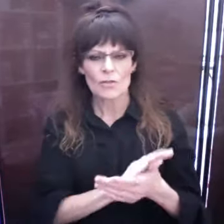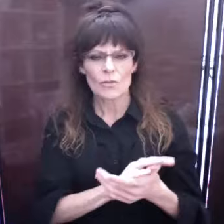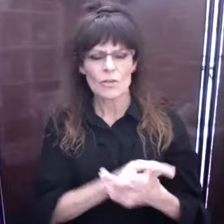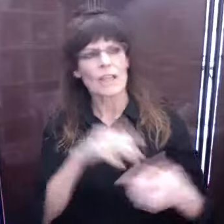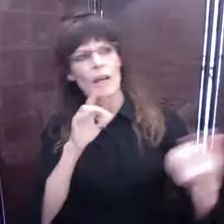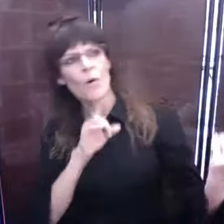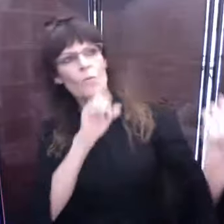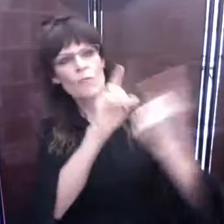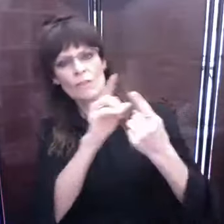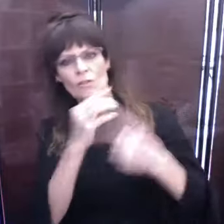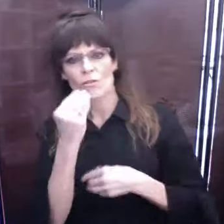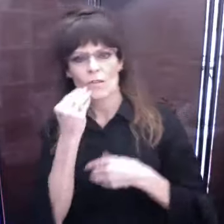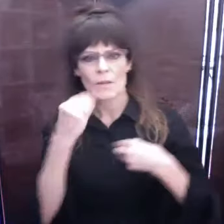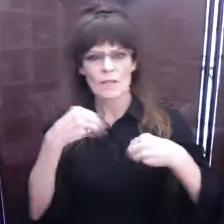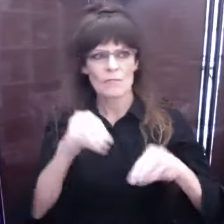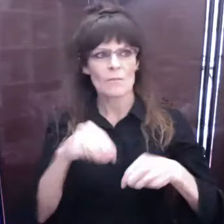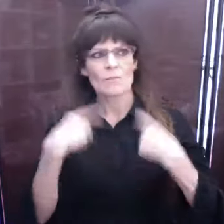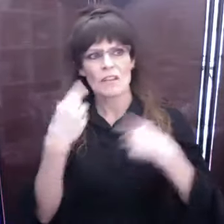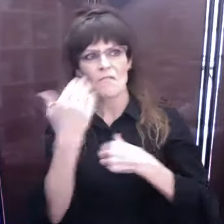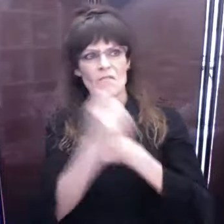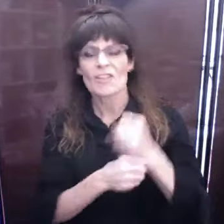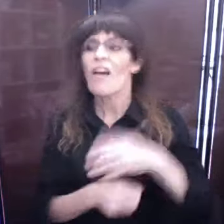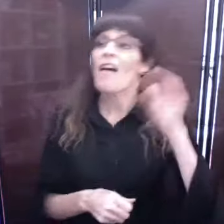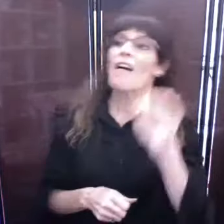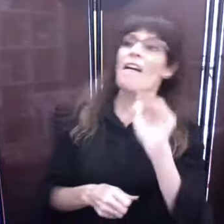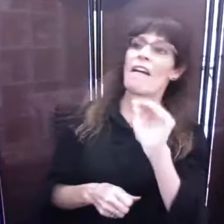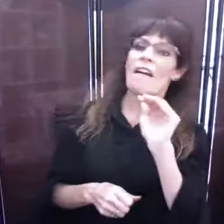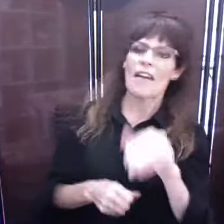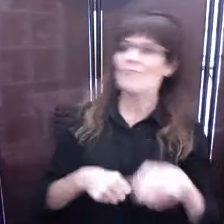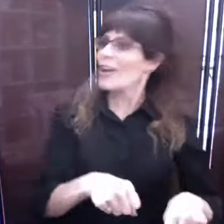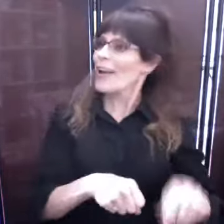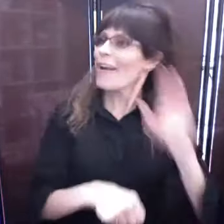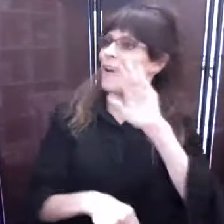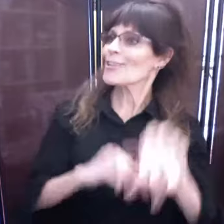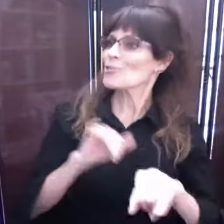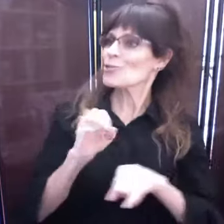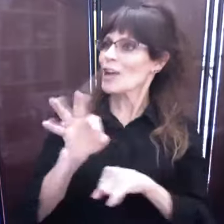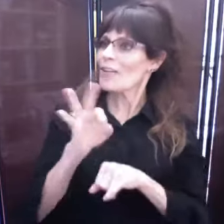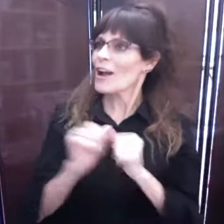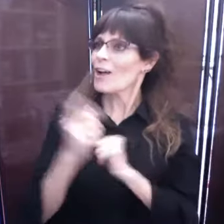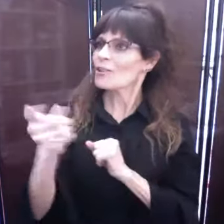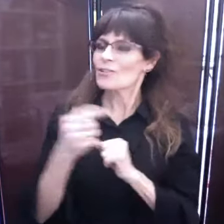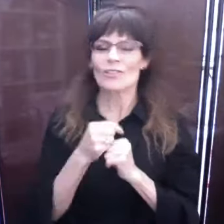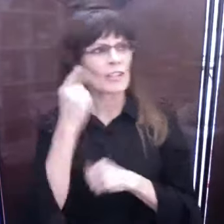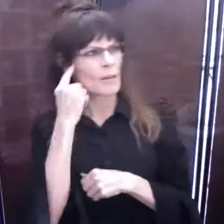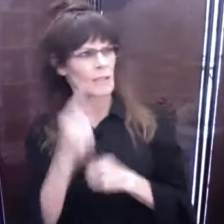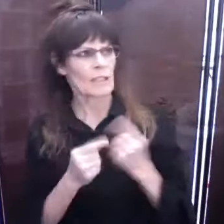15 years. And they'd be like, hey, Jeff, you know, pushing their cart. Hey, Jeff, how you doing? And I'm thinking,